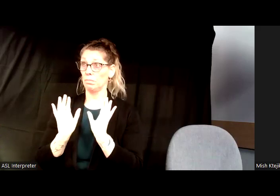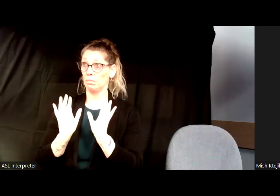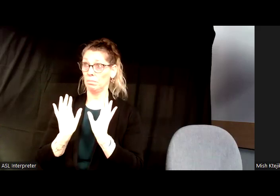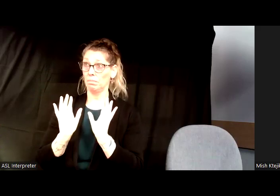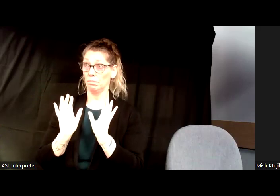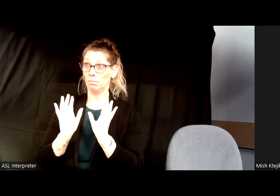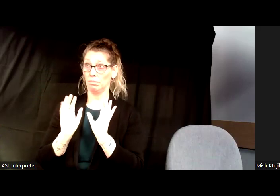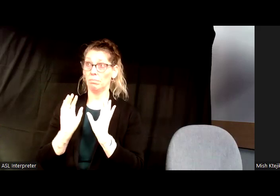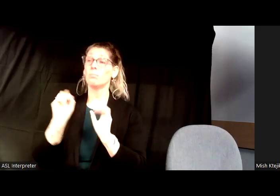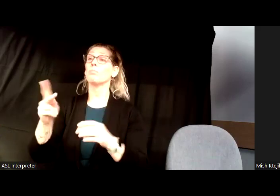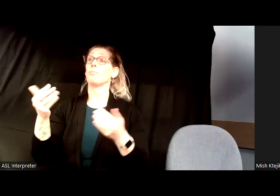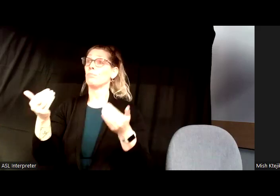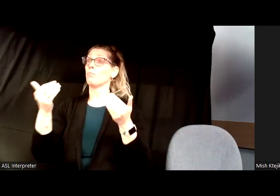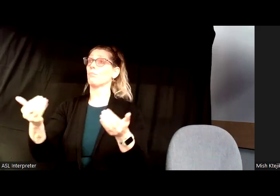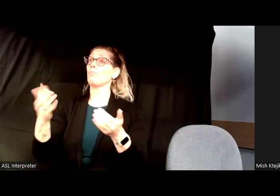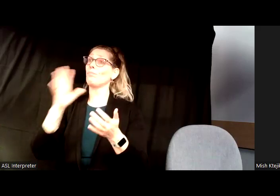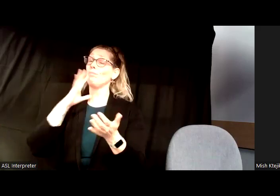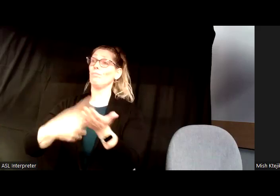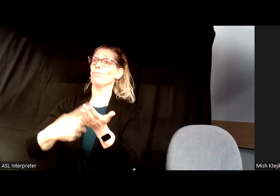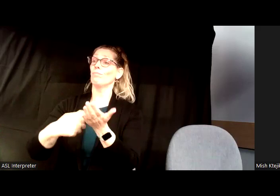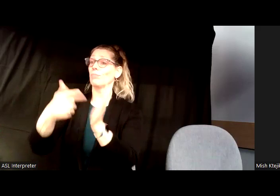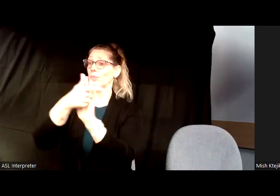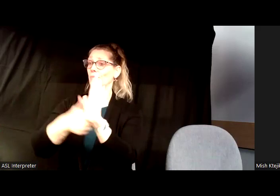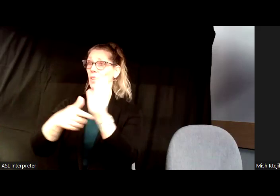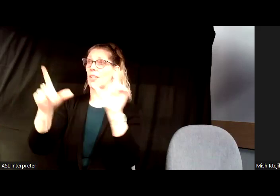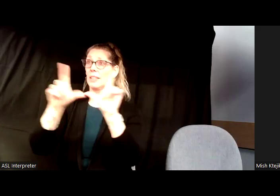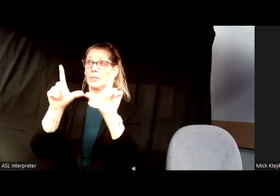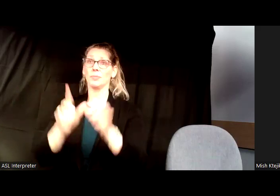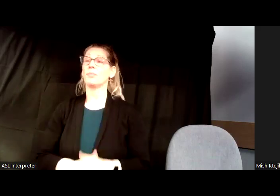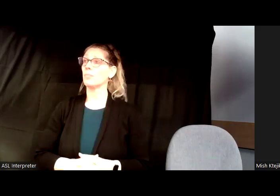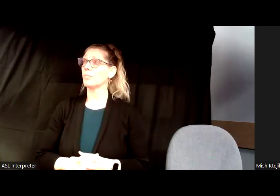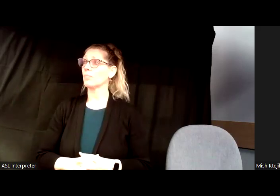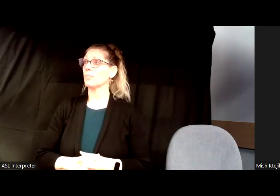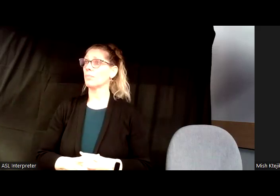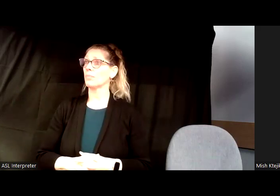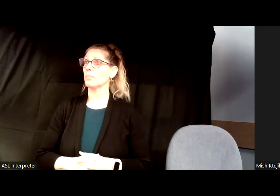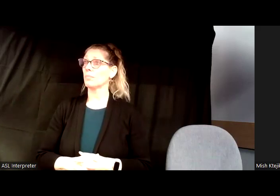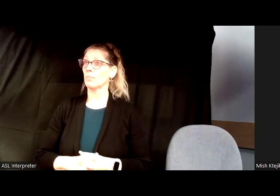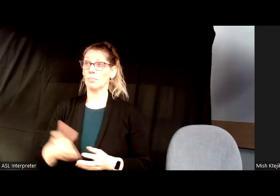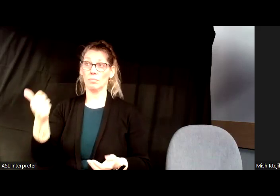No more comments, okay? Now on to the legal license.